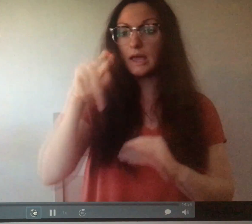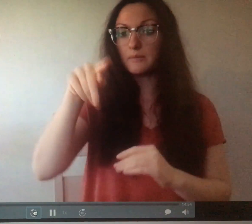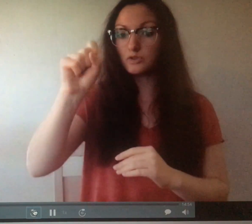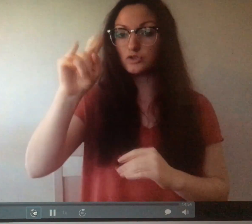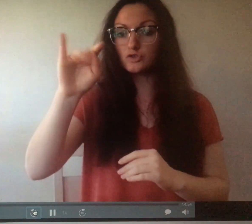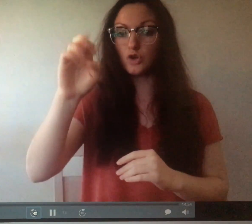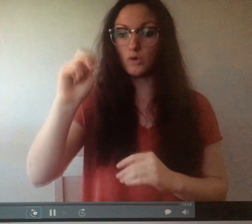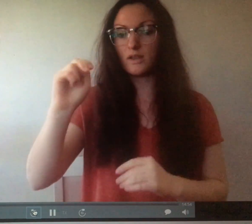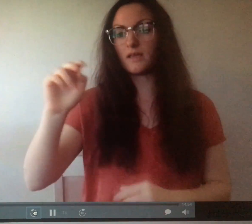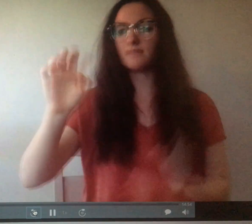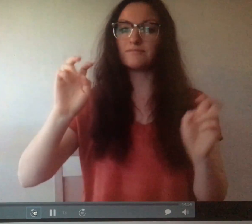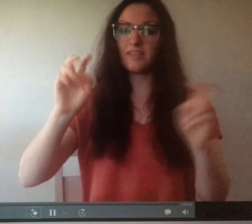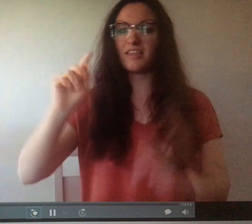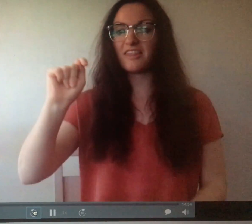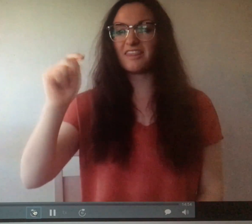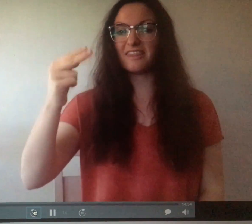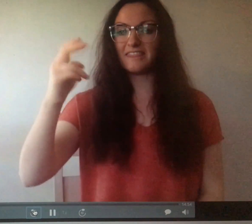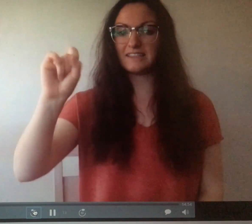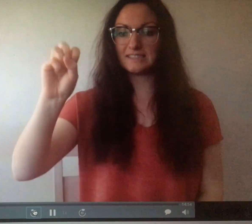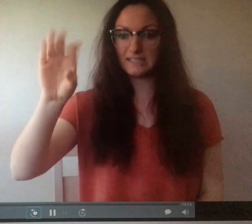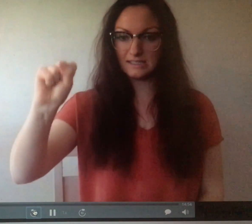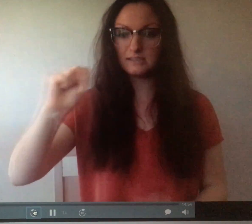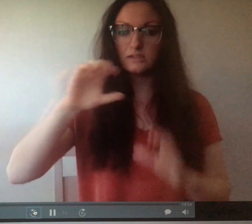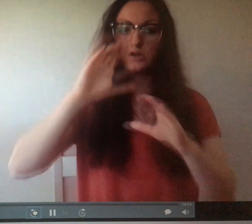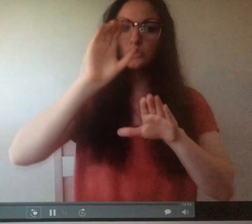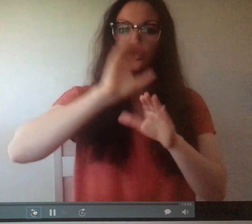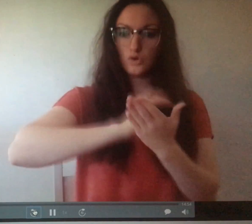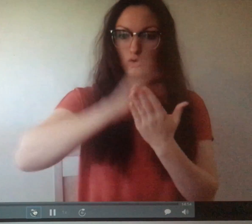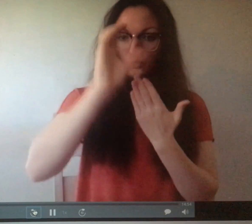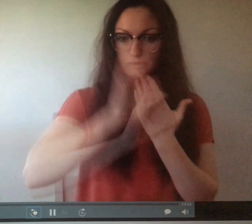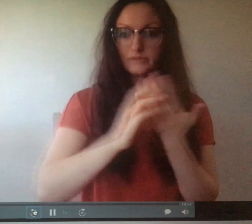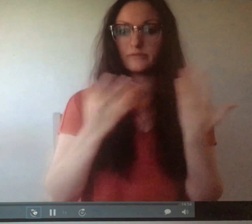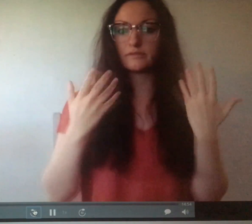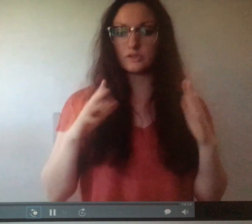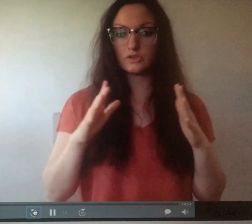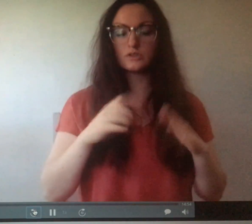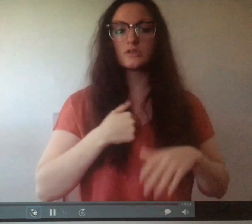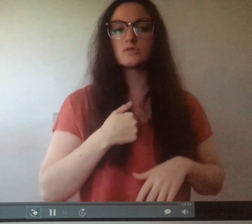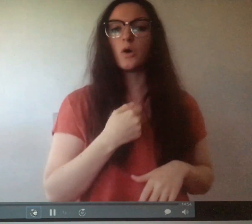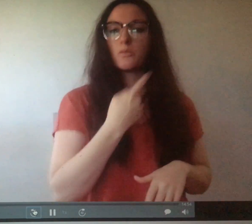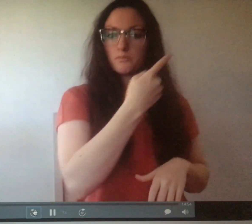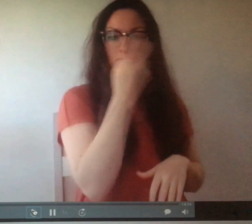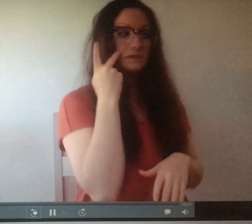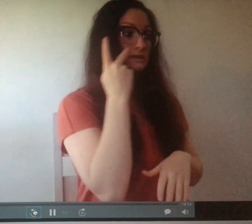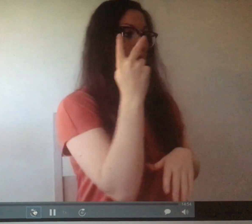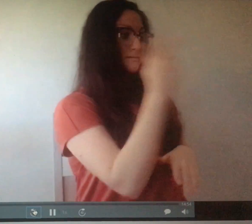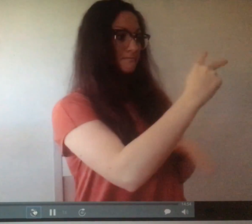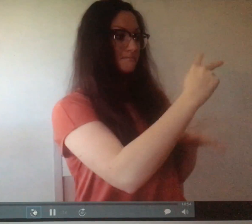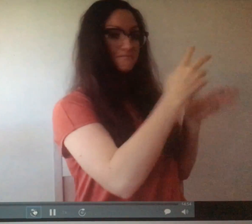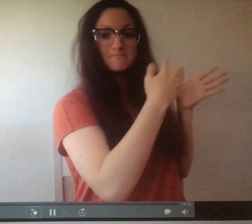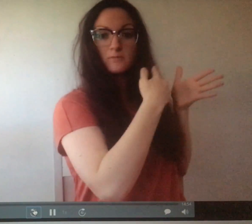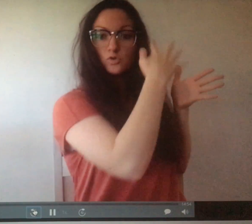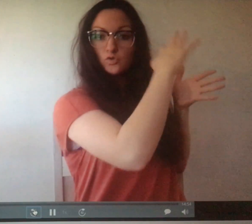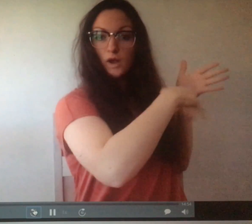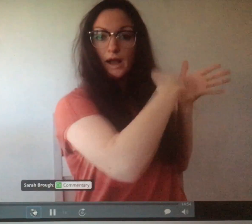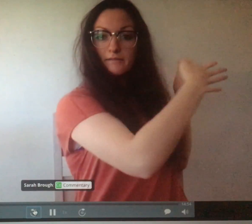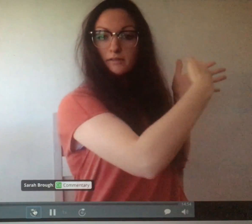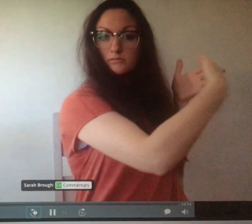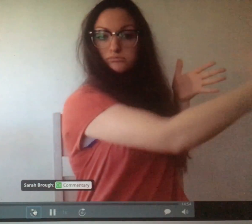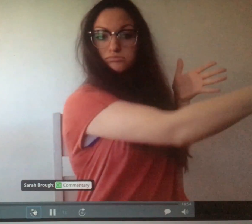course. In summer 2010, this is the grade distribution. It's virtually a standard normal distribution around the